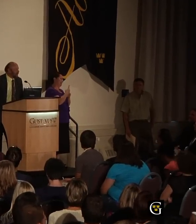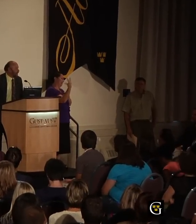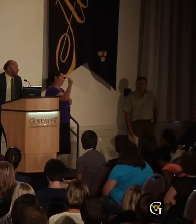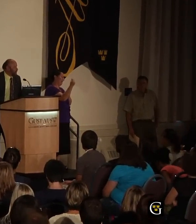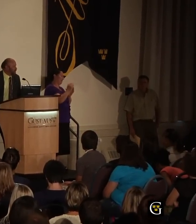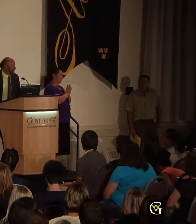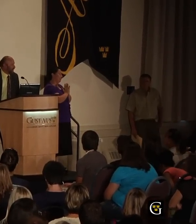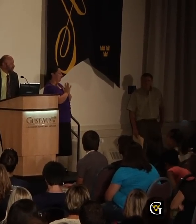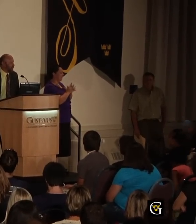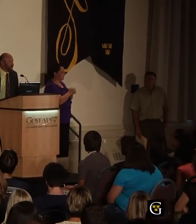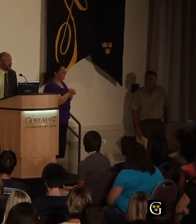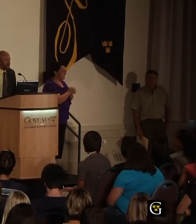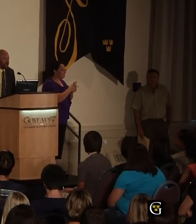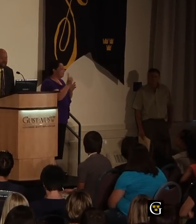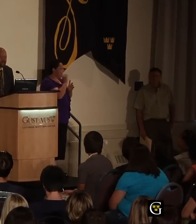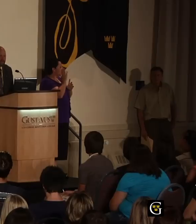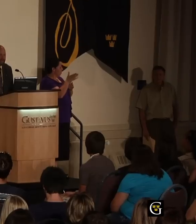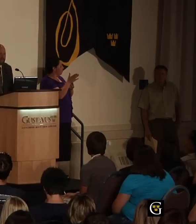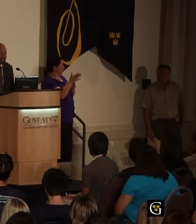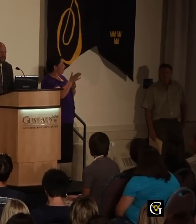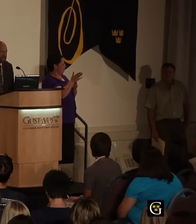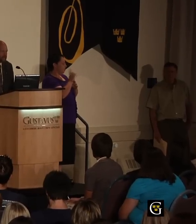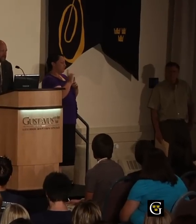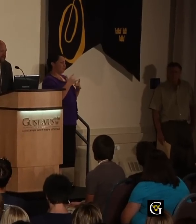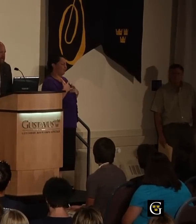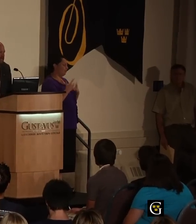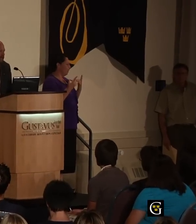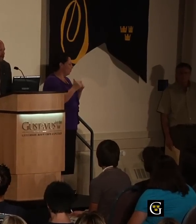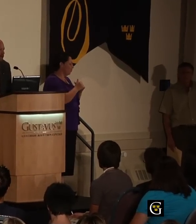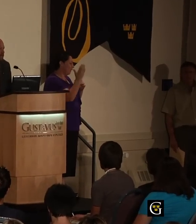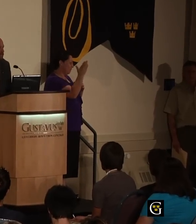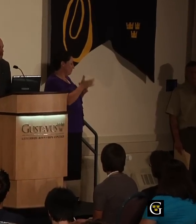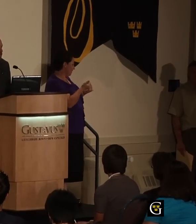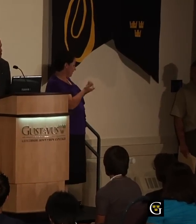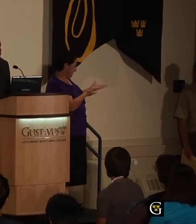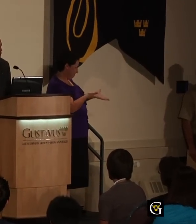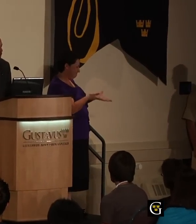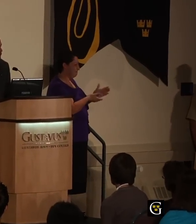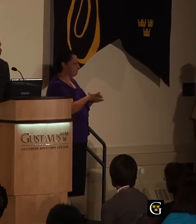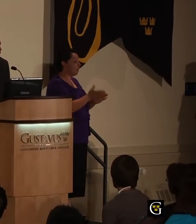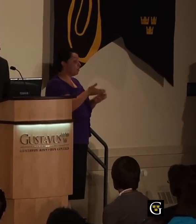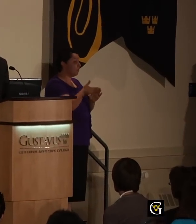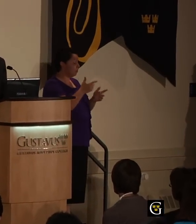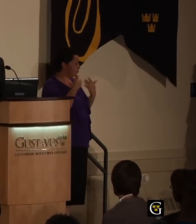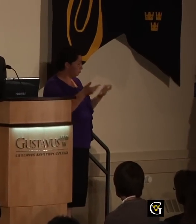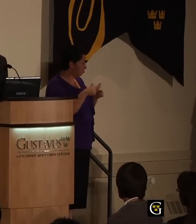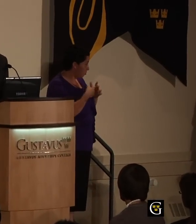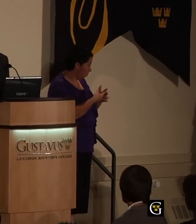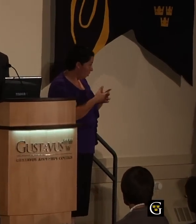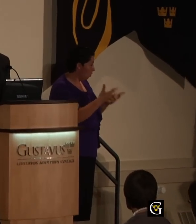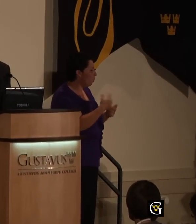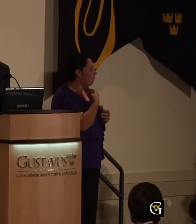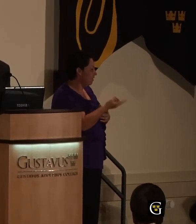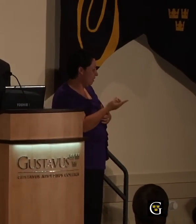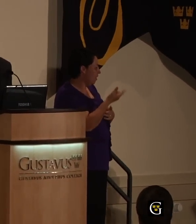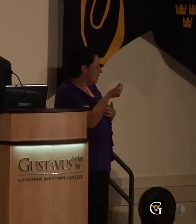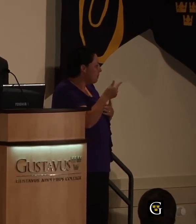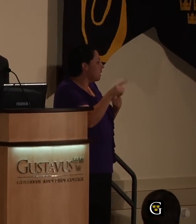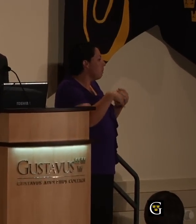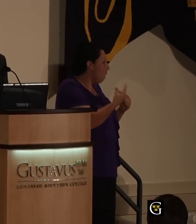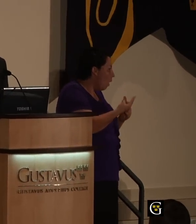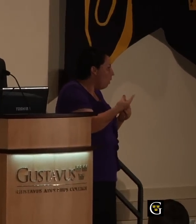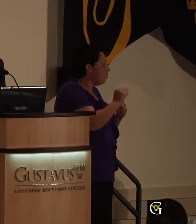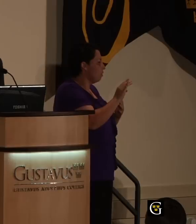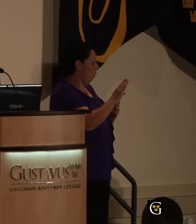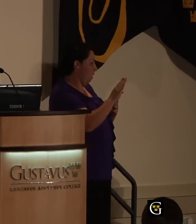but I think you'll be thrilled with our speaker today. Before we get started, I just want to say a little bit about the Nobel